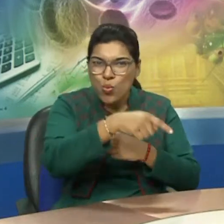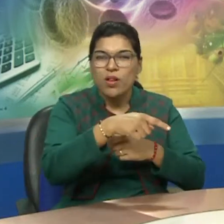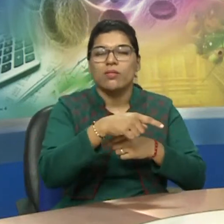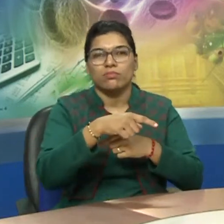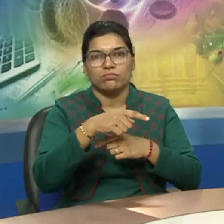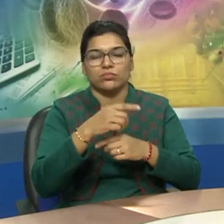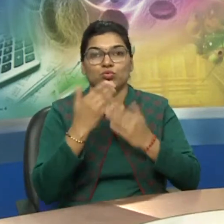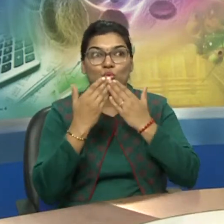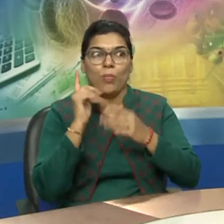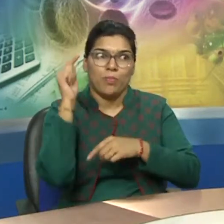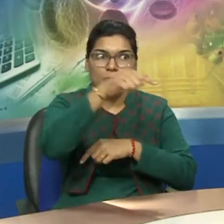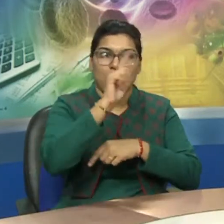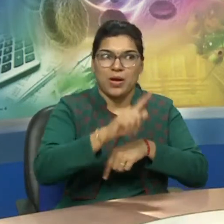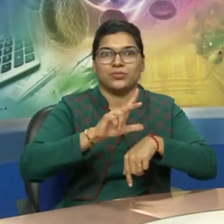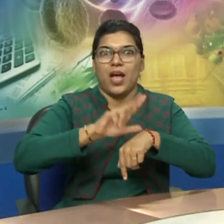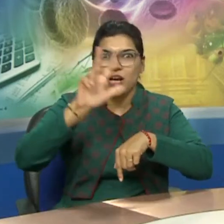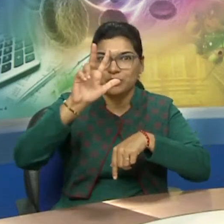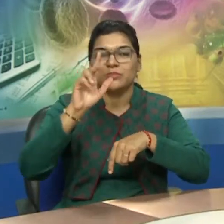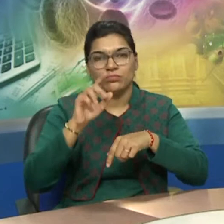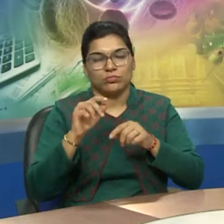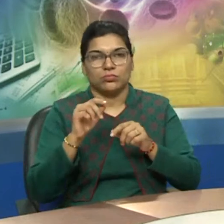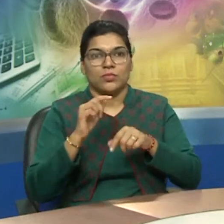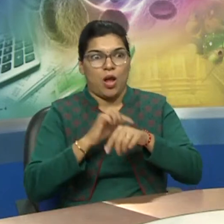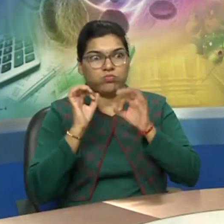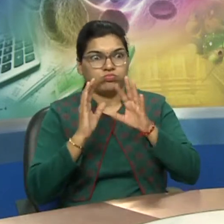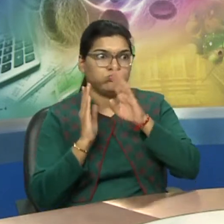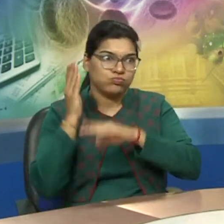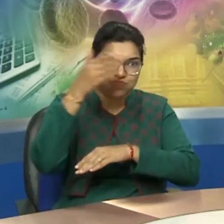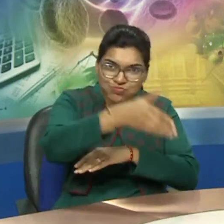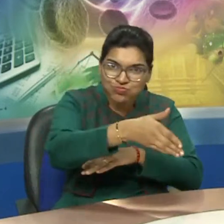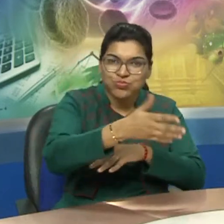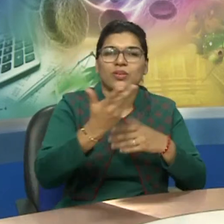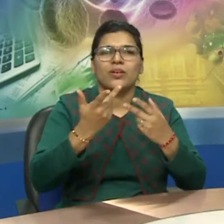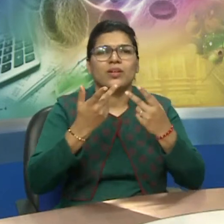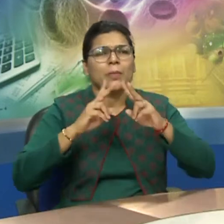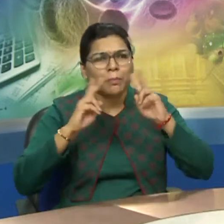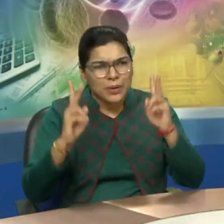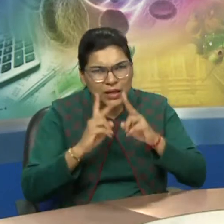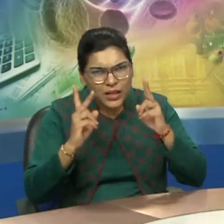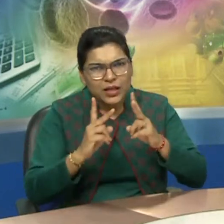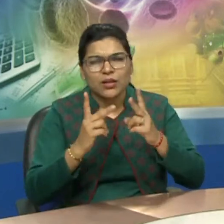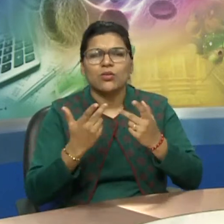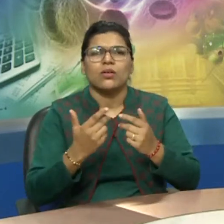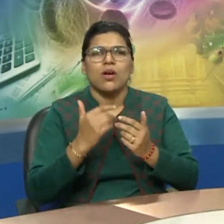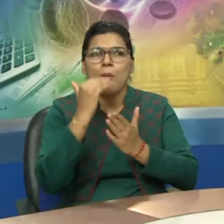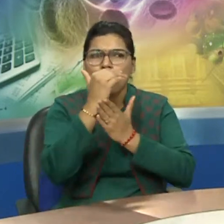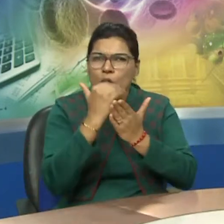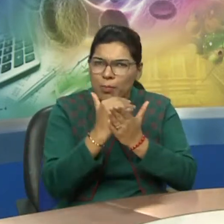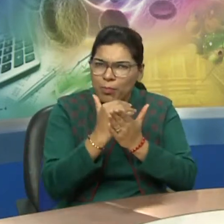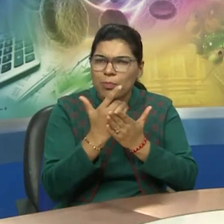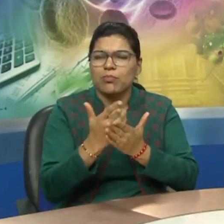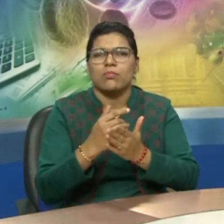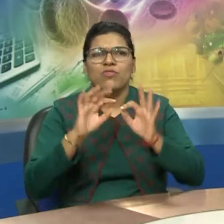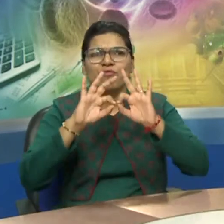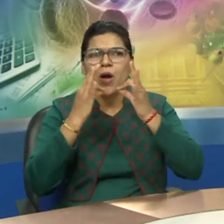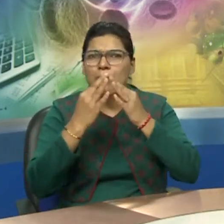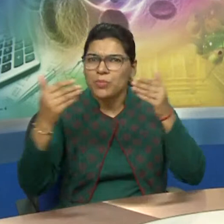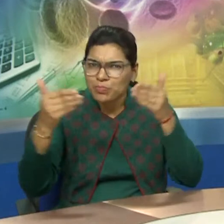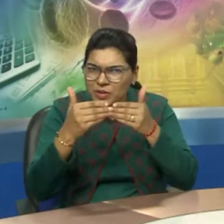For example, when we have to go to school and if we have to reach school at 8 o'clock, then it